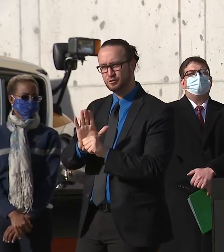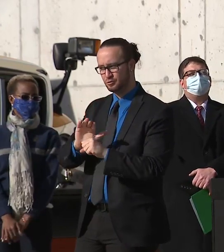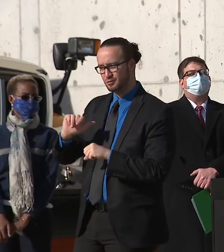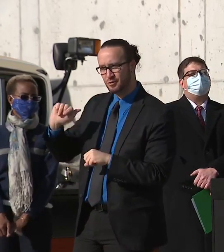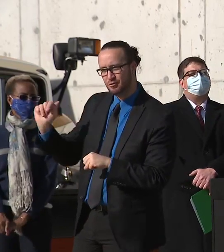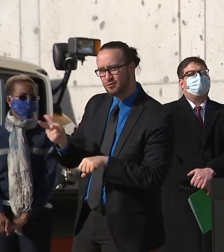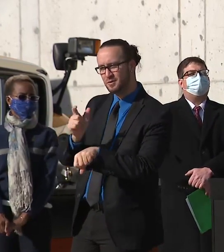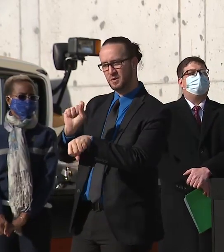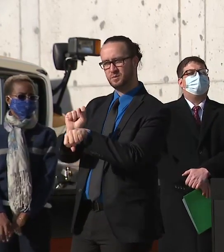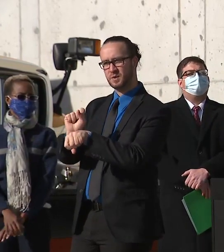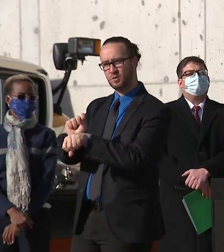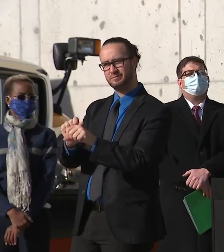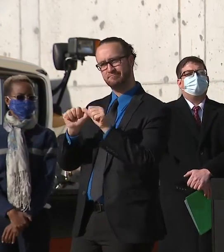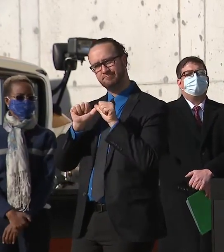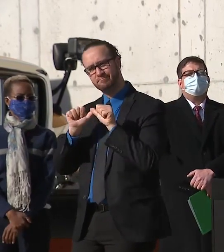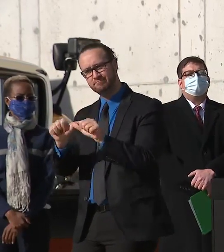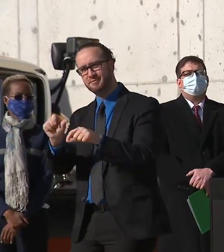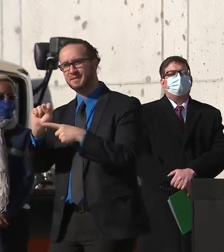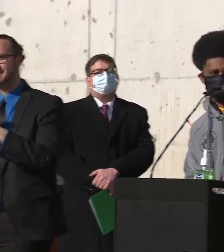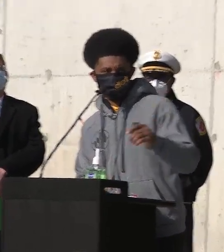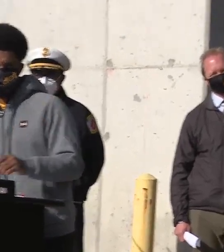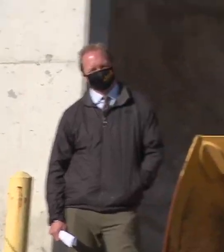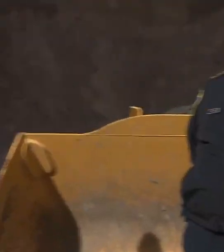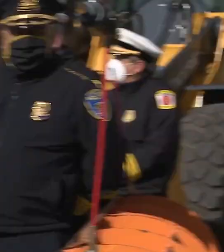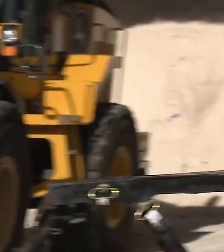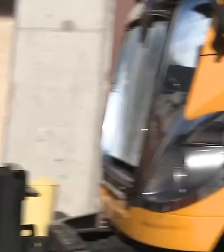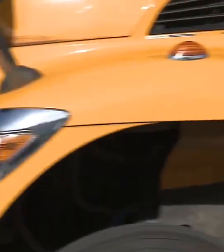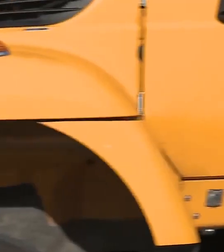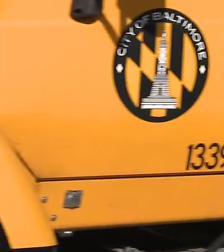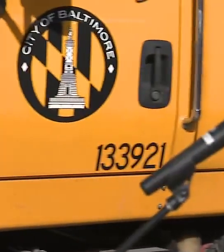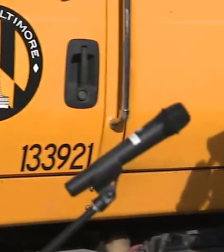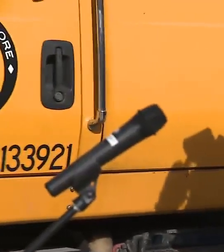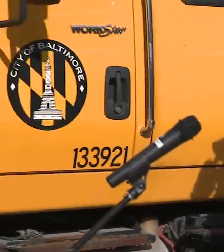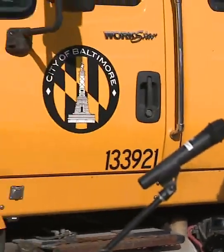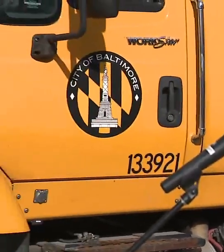will resume on January the 19th. Ma'am?